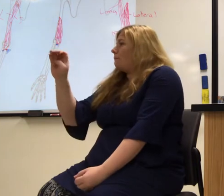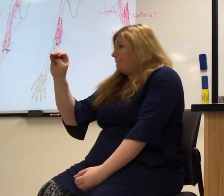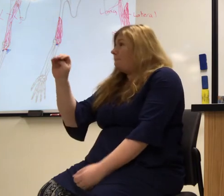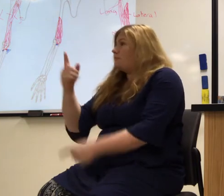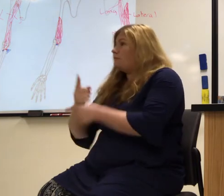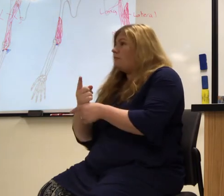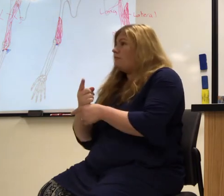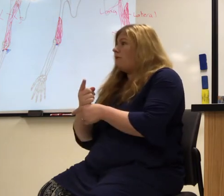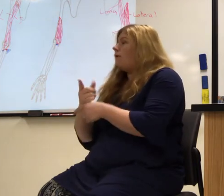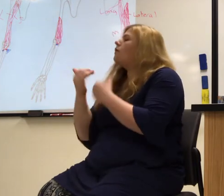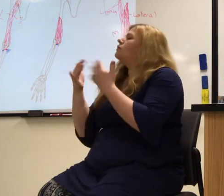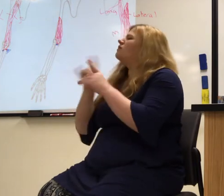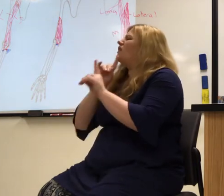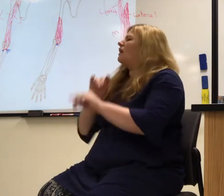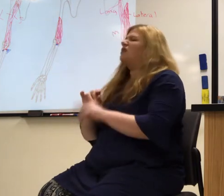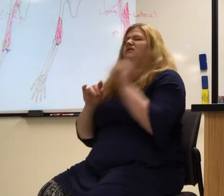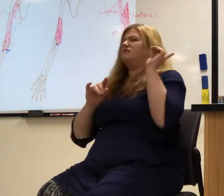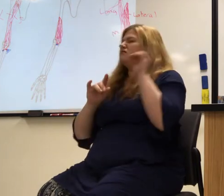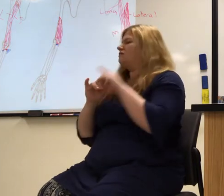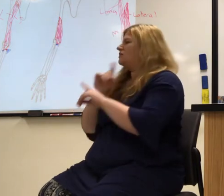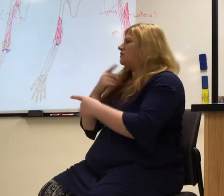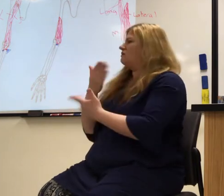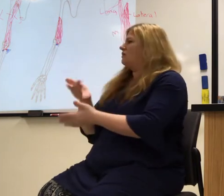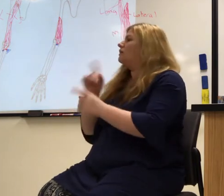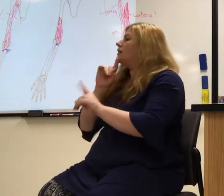Go ahead and answer those now. I'll give you just a quick minute.